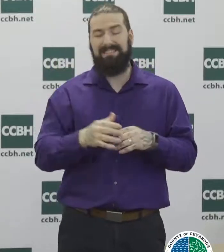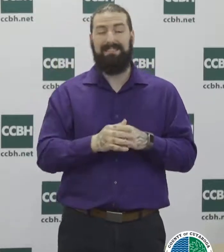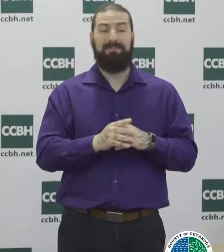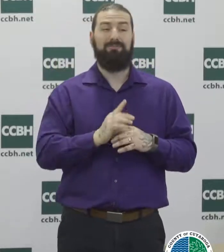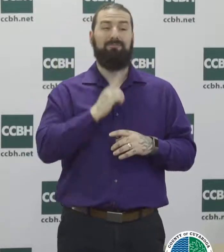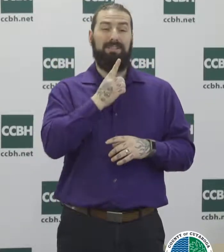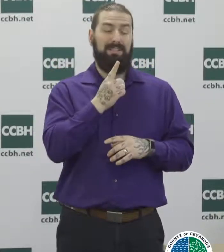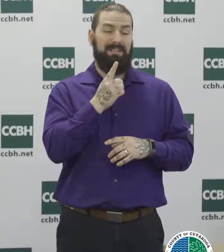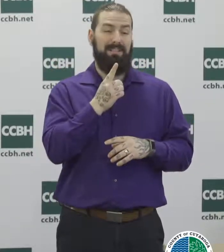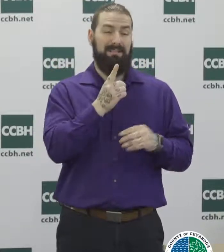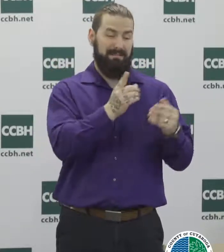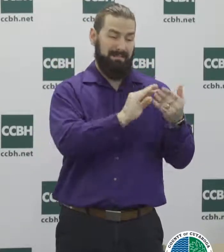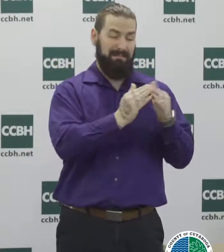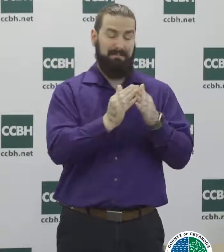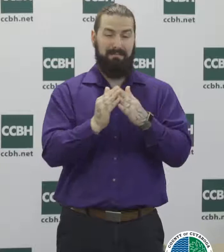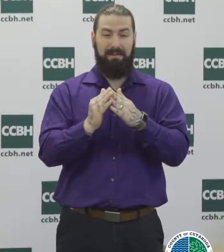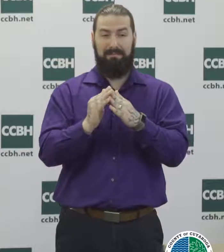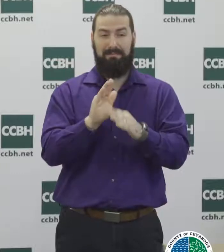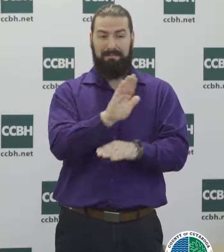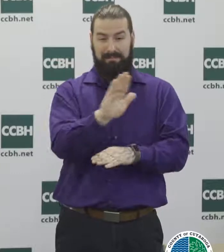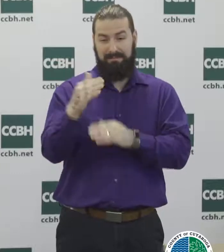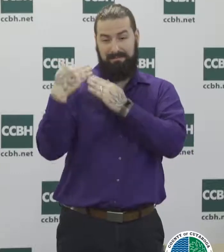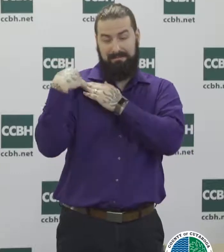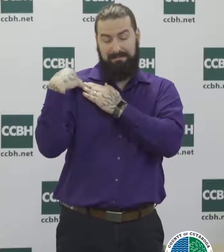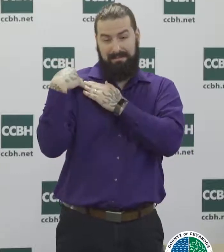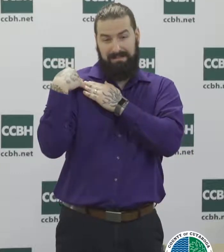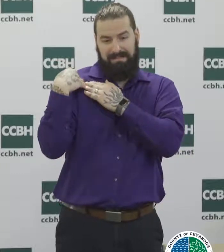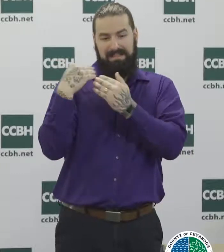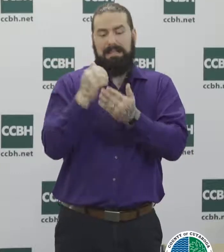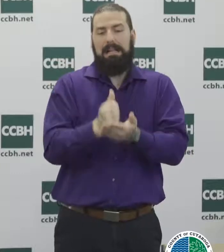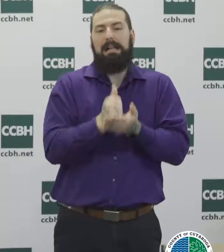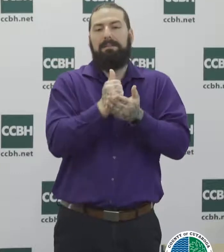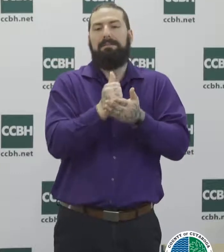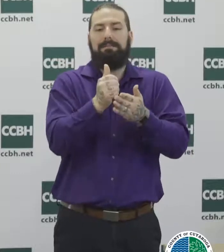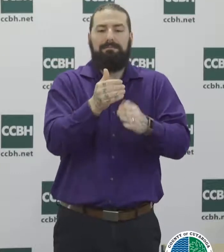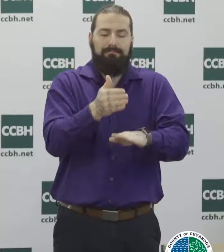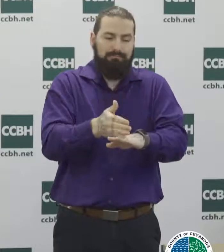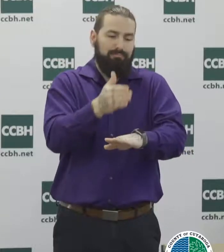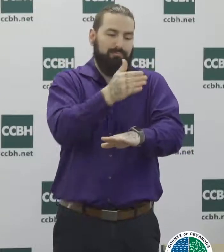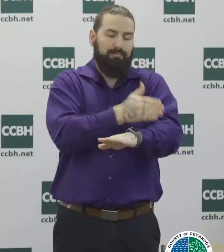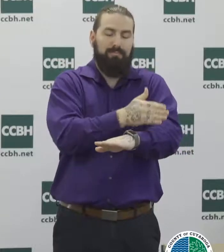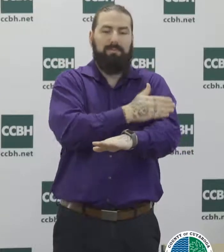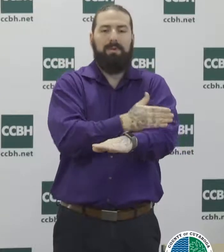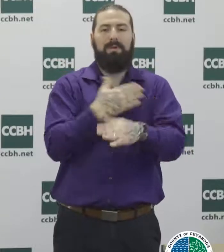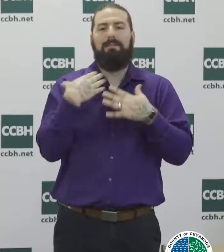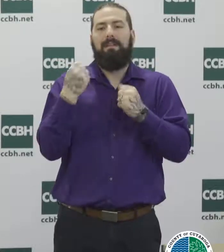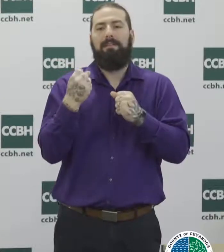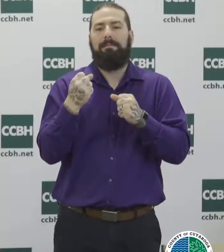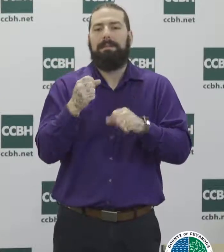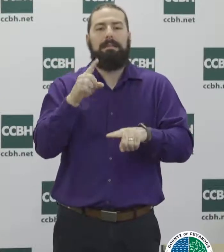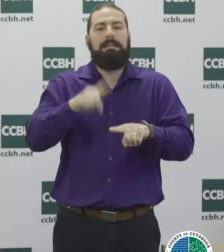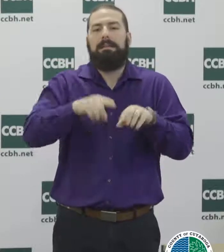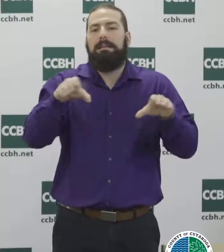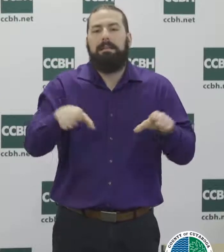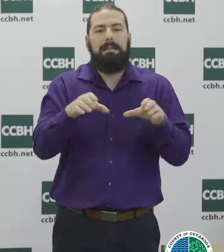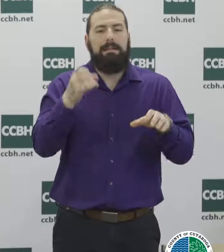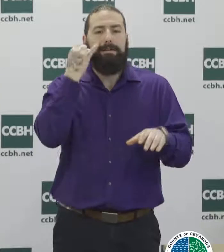responsibility is to work to improve the population's health, and we cannot do that when we ignore root causes of poor